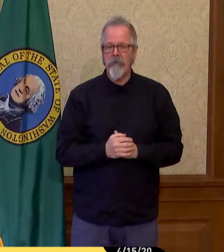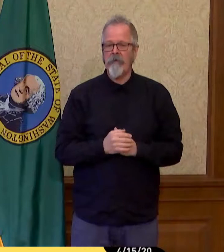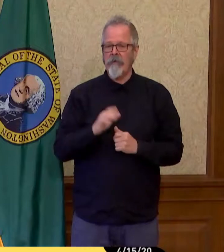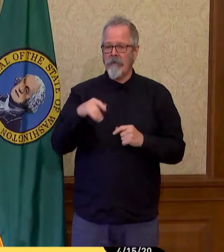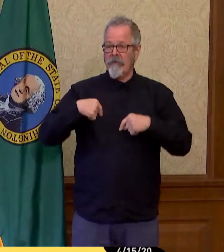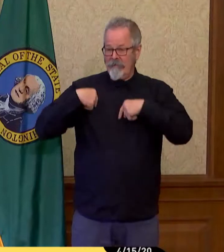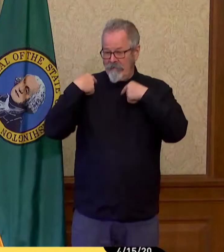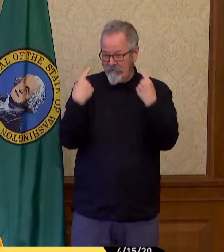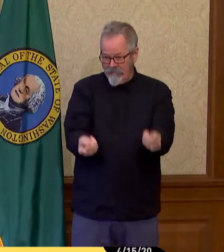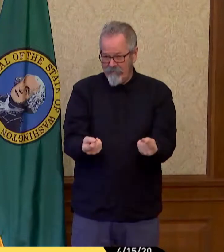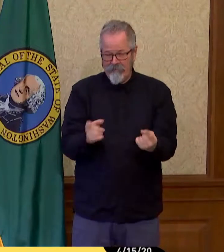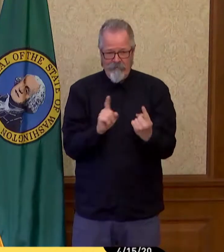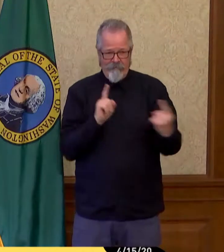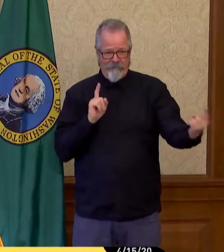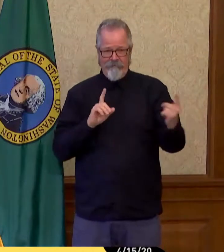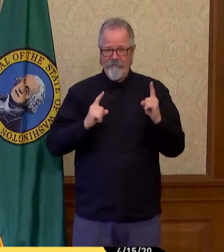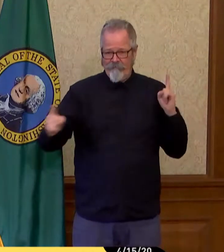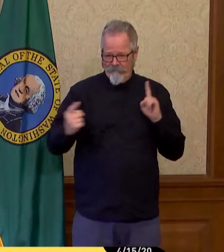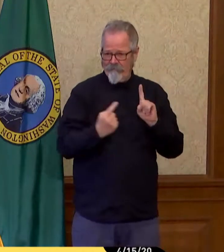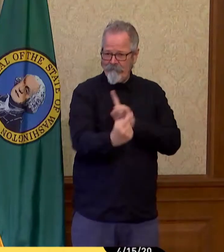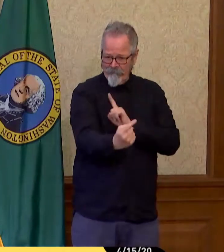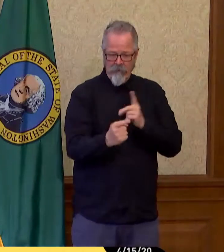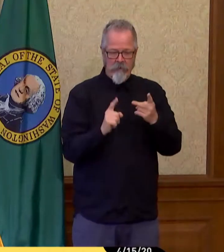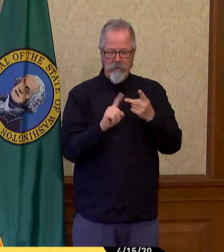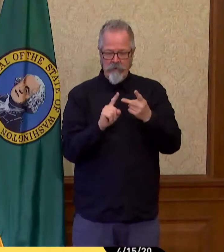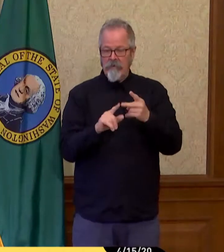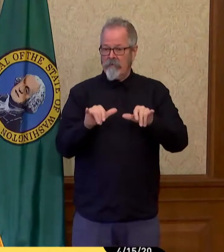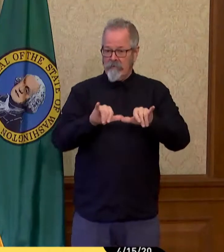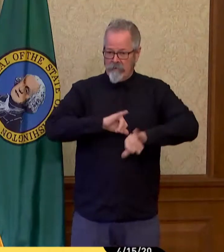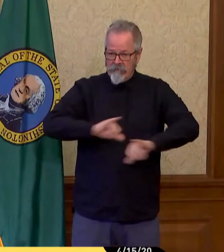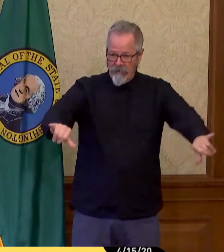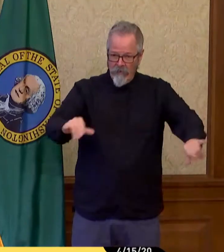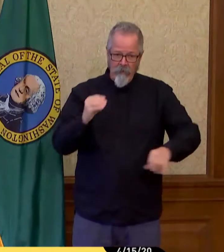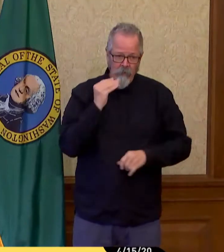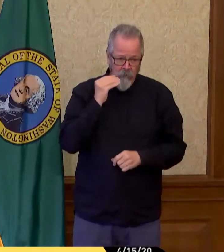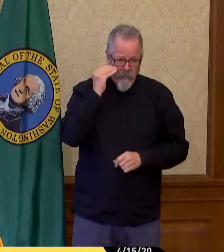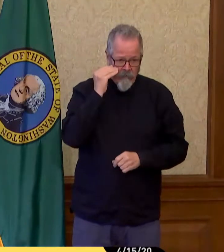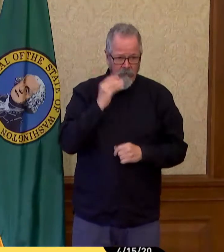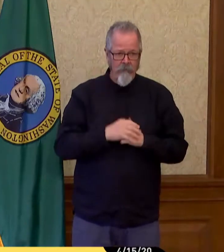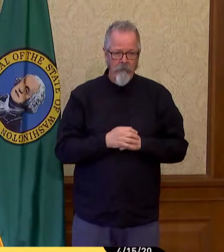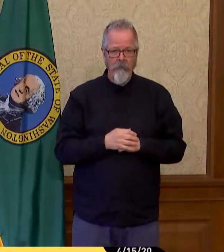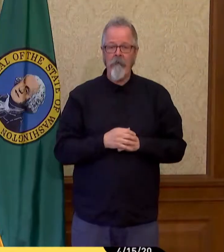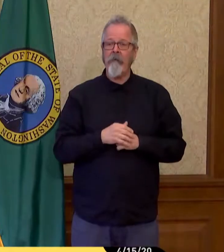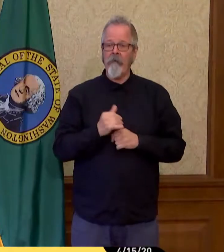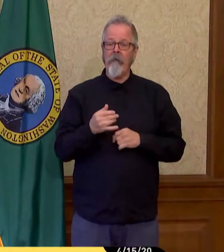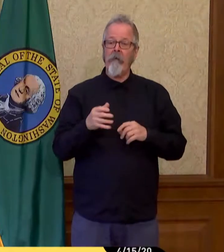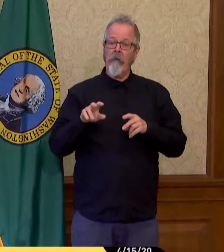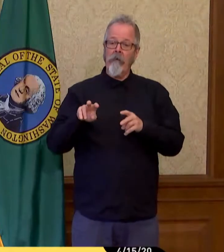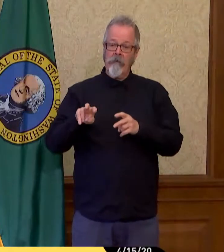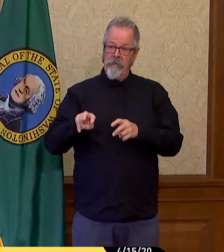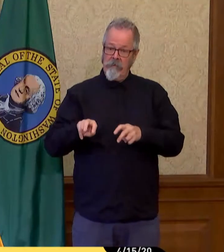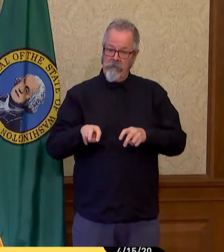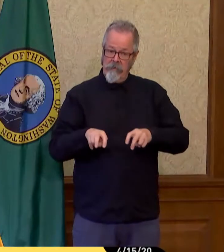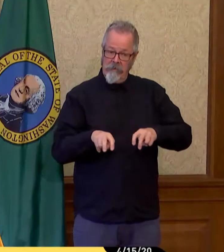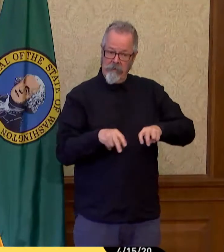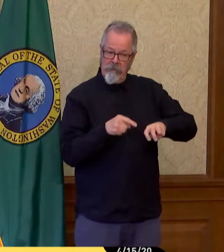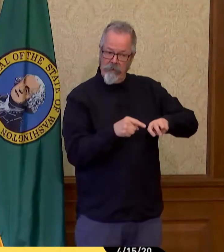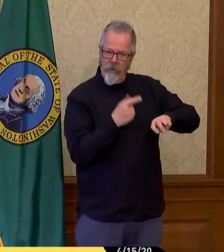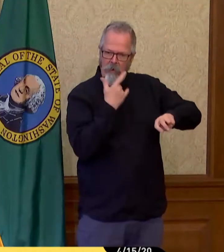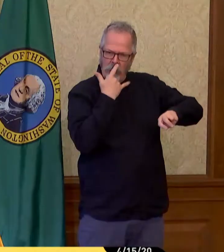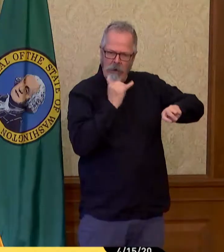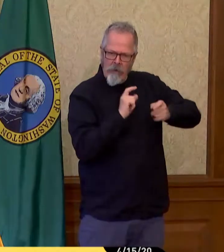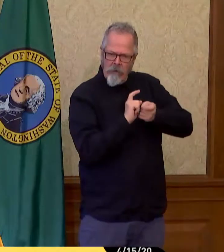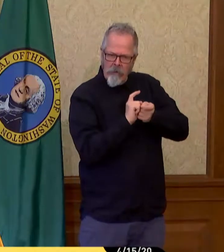involving individualized, smart, targeted efforts to diagnose and recognize and protect and isolate